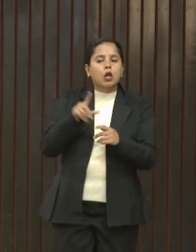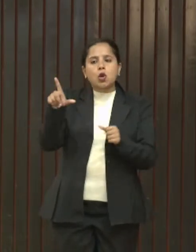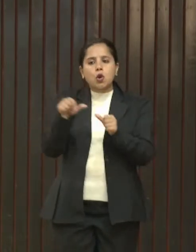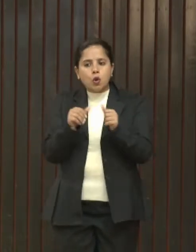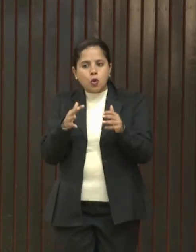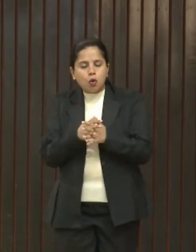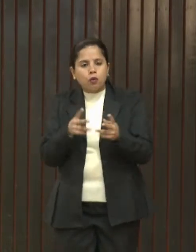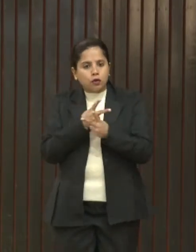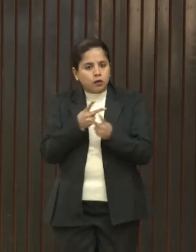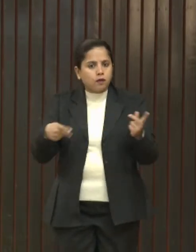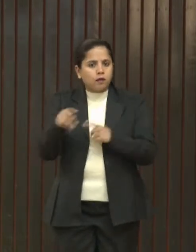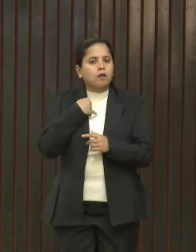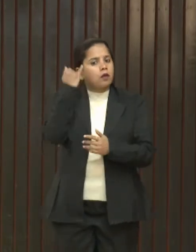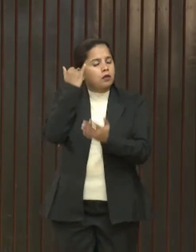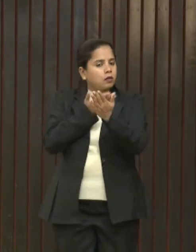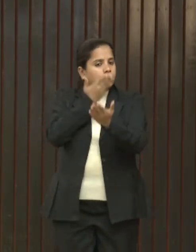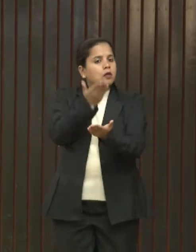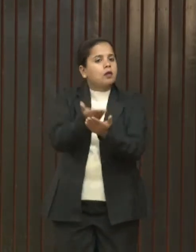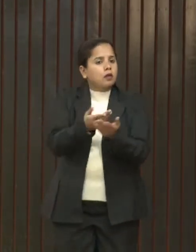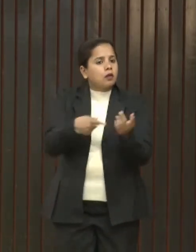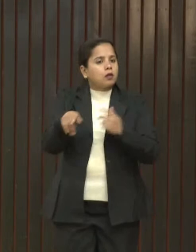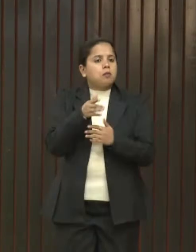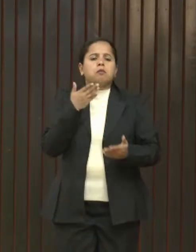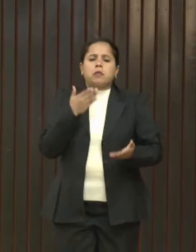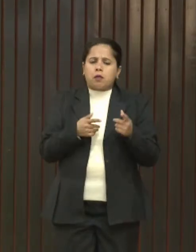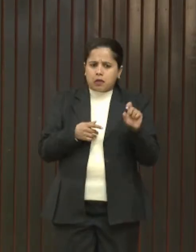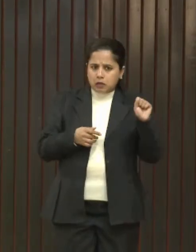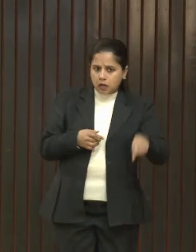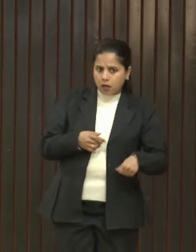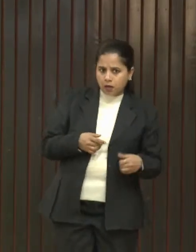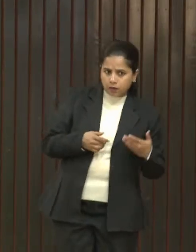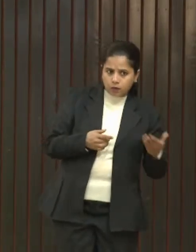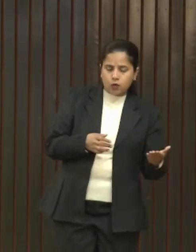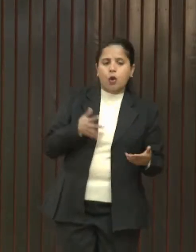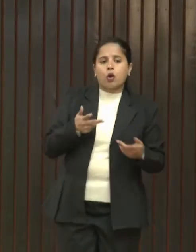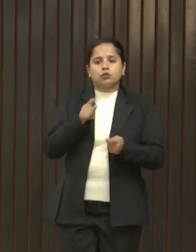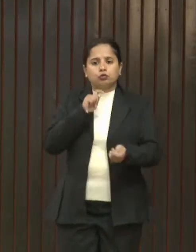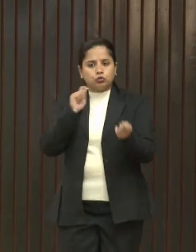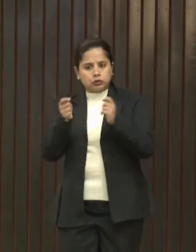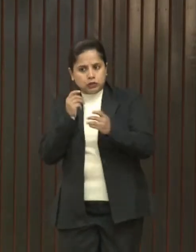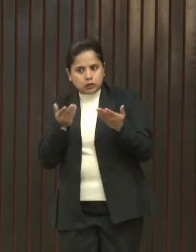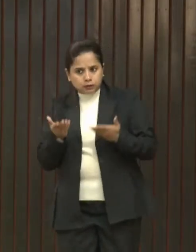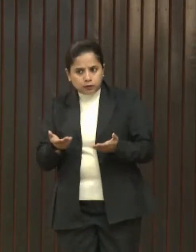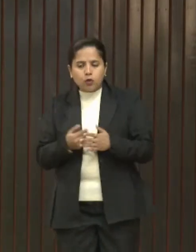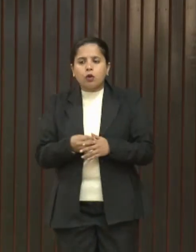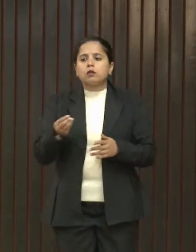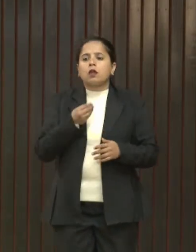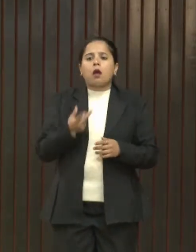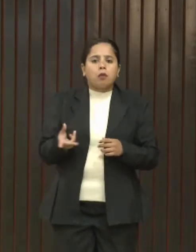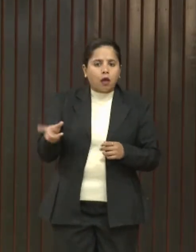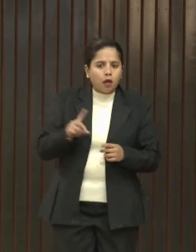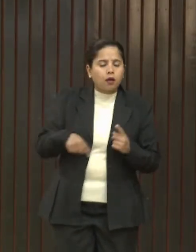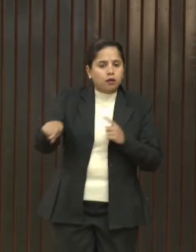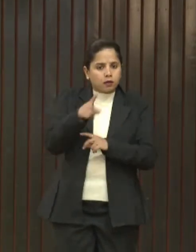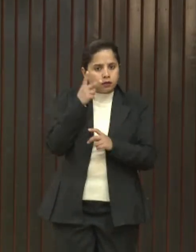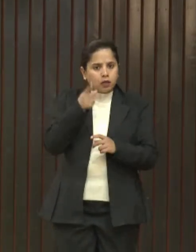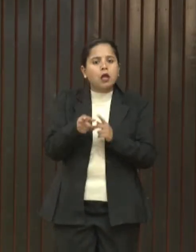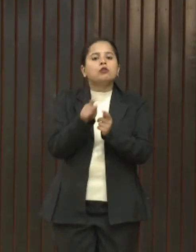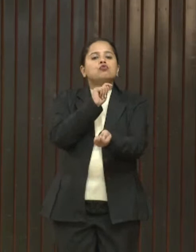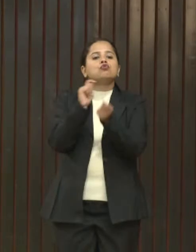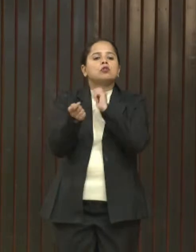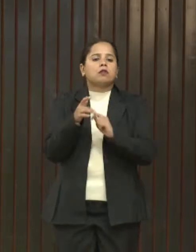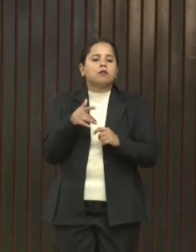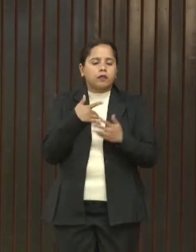of lenses. And we suggest ways in which they might either be amended, sometimes just repealed or modified.